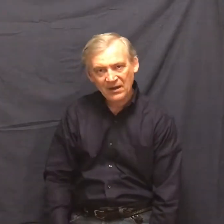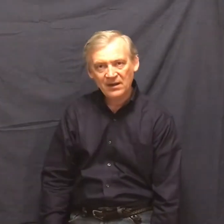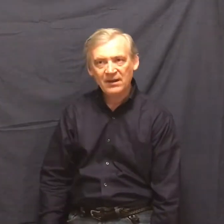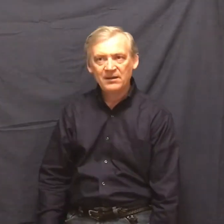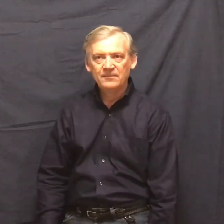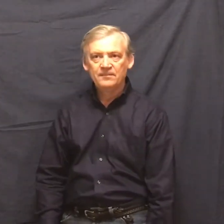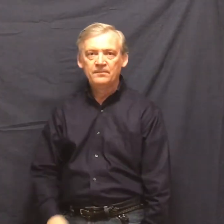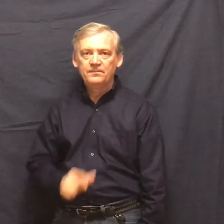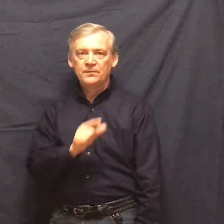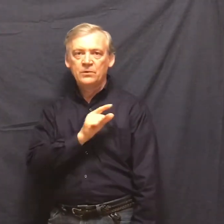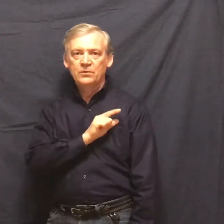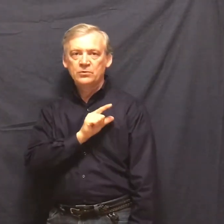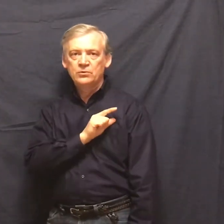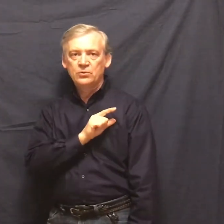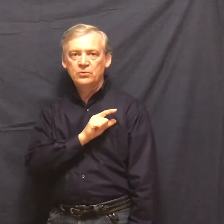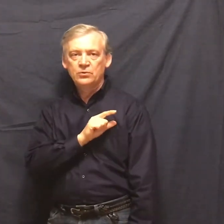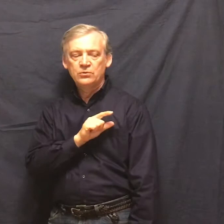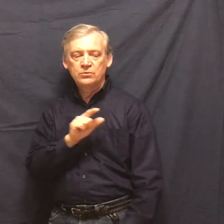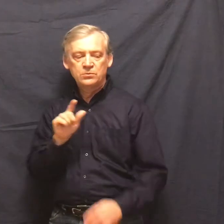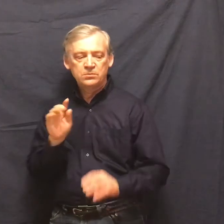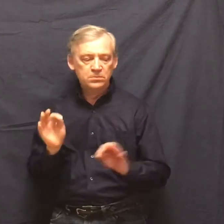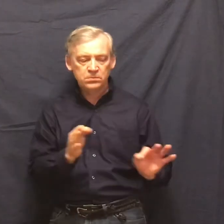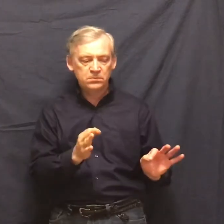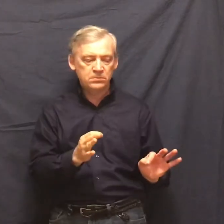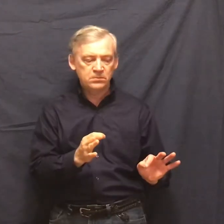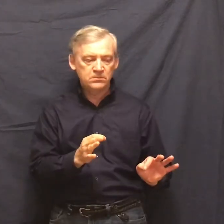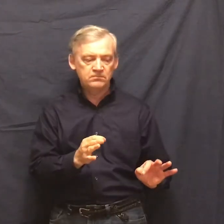George looked quickly down at him, and then he took him by an ear and shook him.